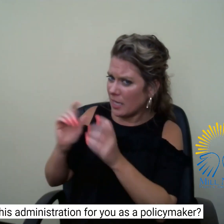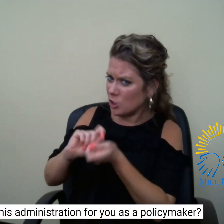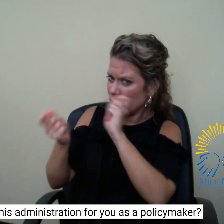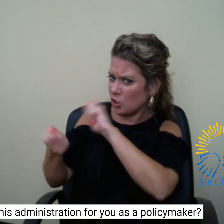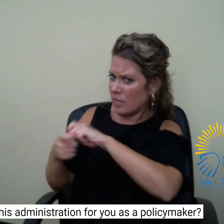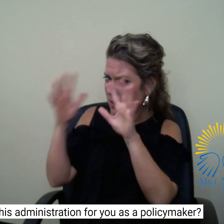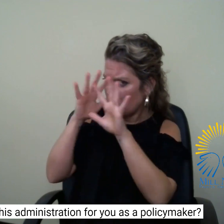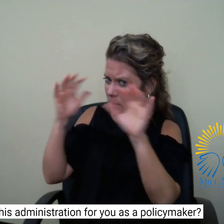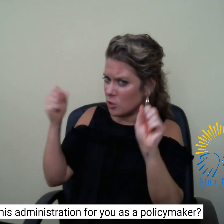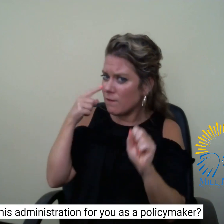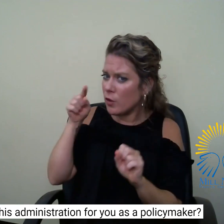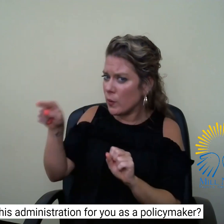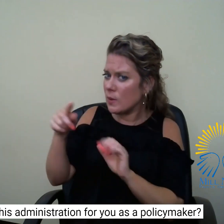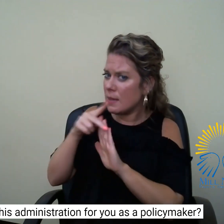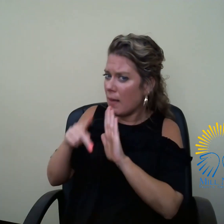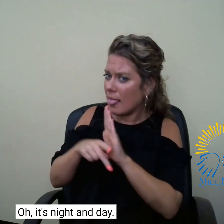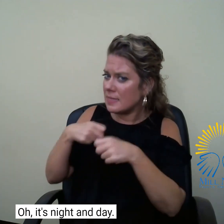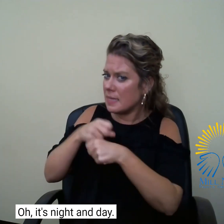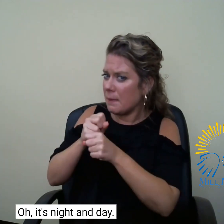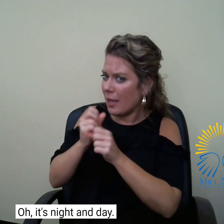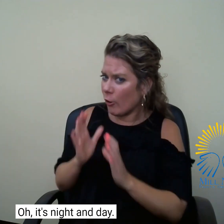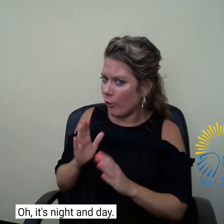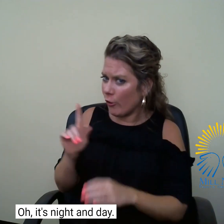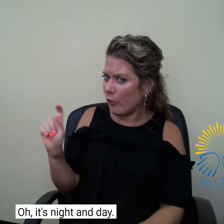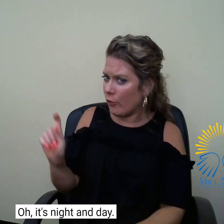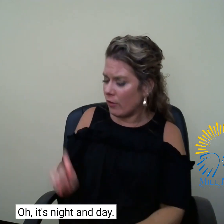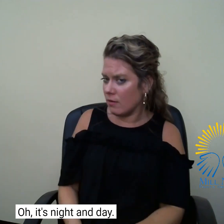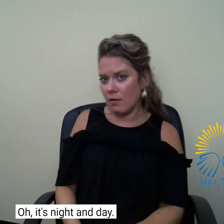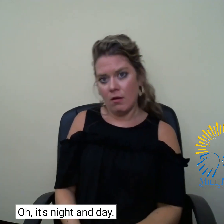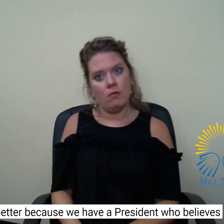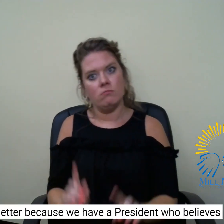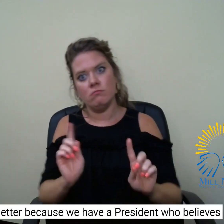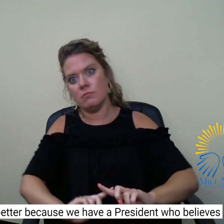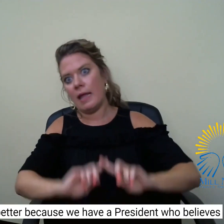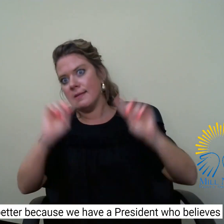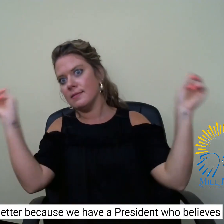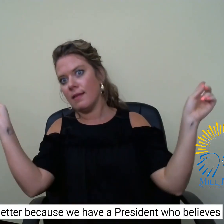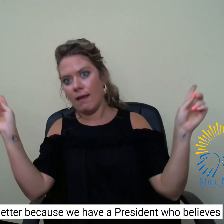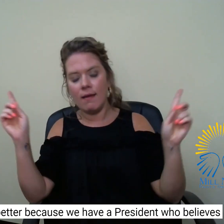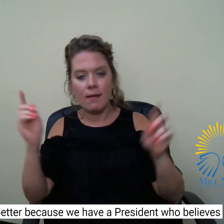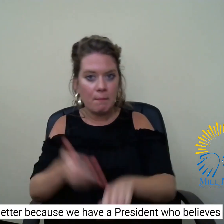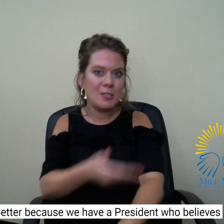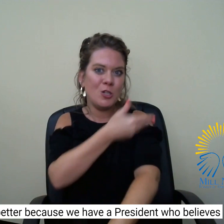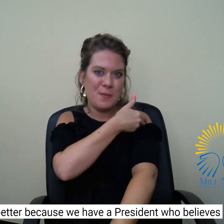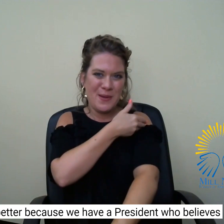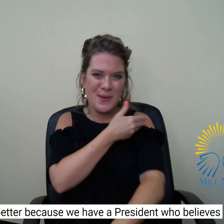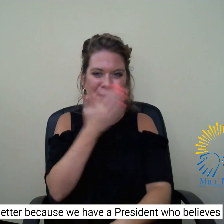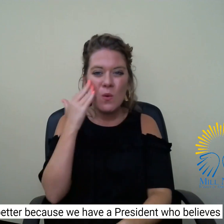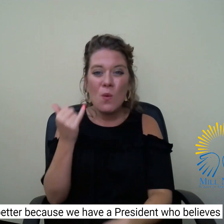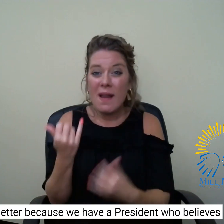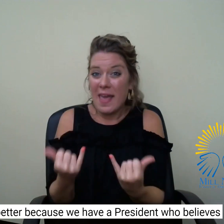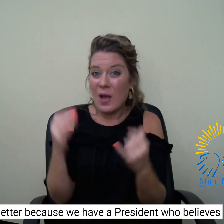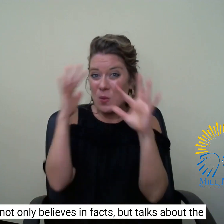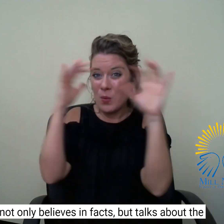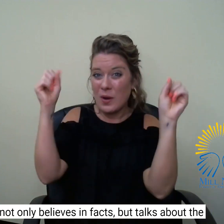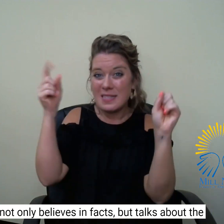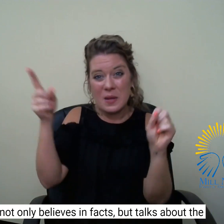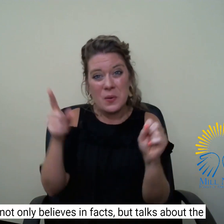you as a policymaker? Oh, it's night and day. It's immeasurably better because we have a president who believes in science,